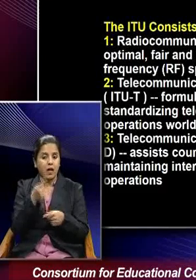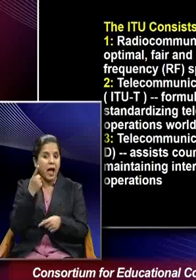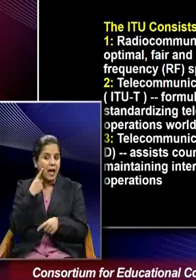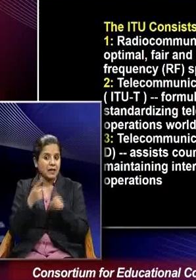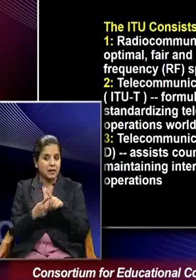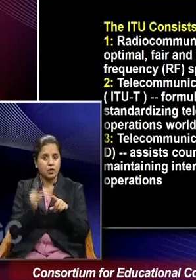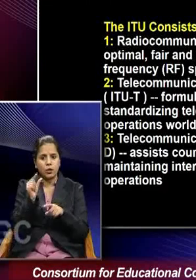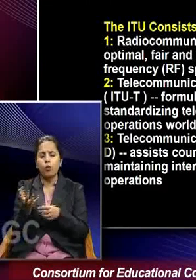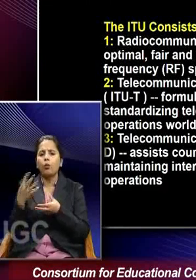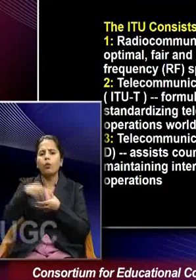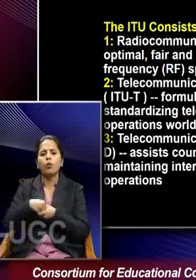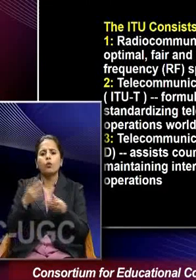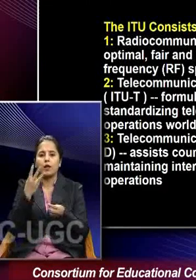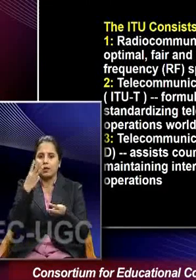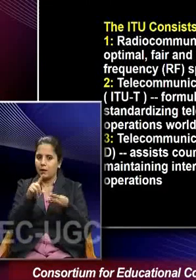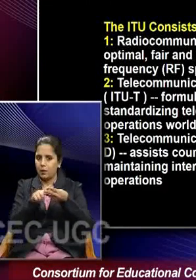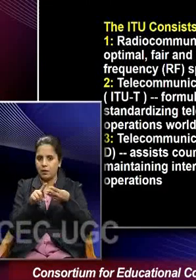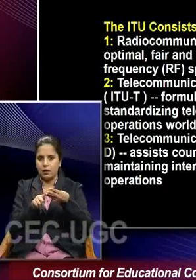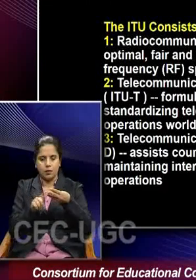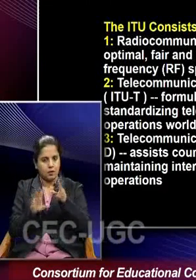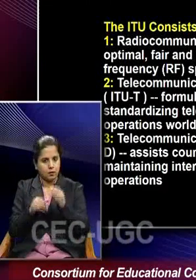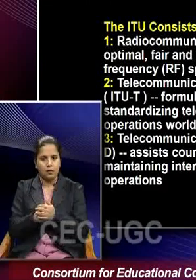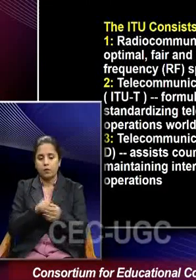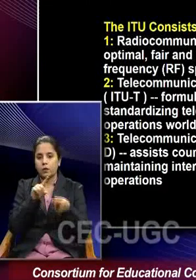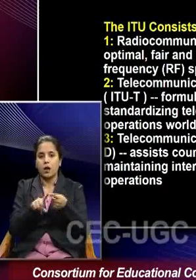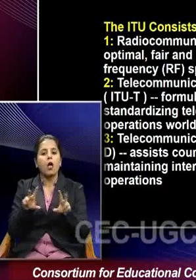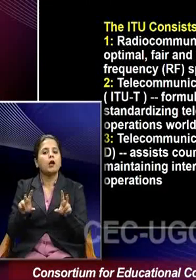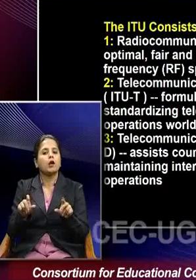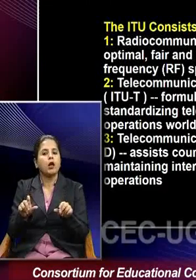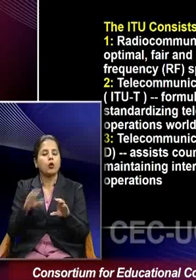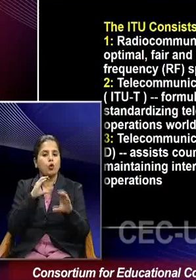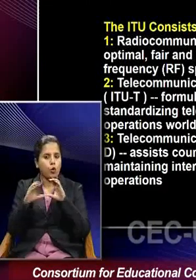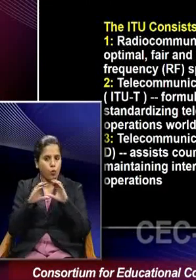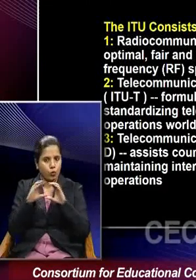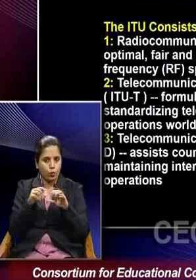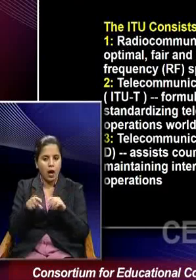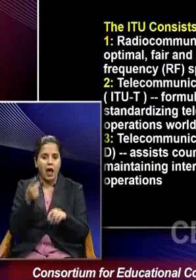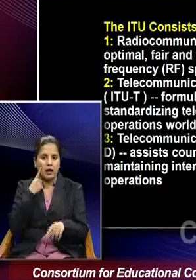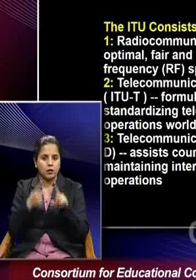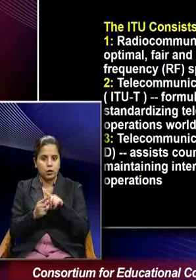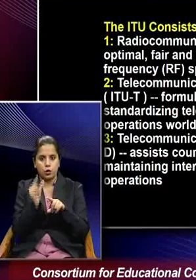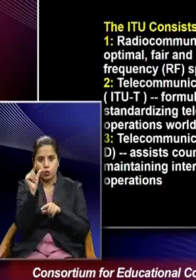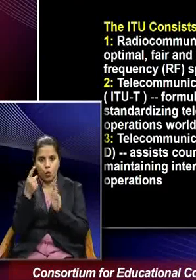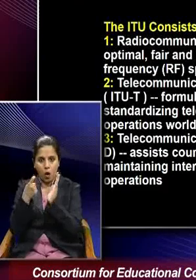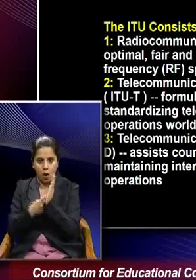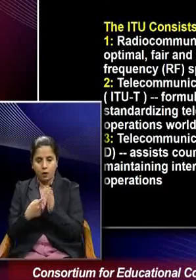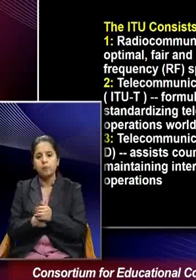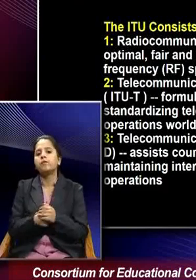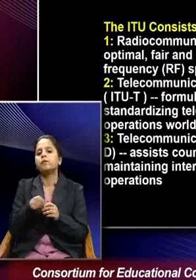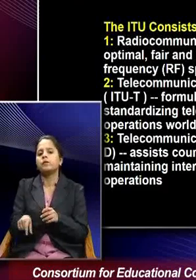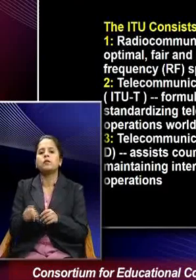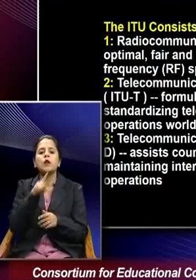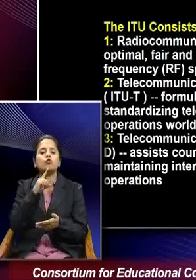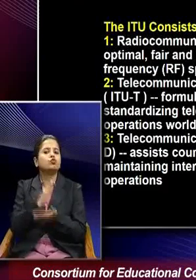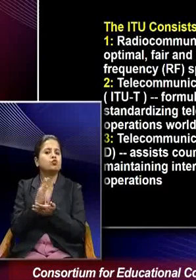ITU consists of three sectors. Radio communication, that is ITUR, it